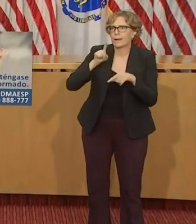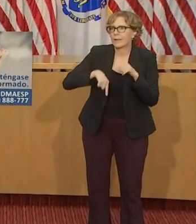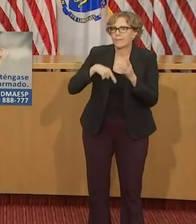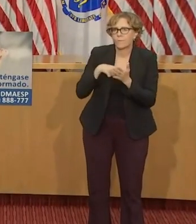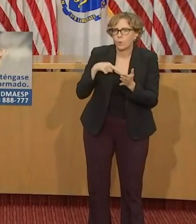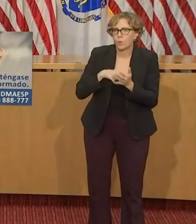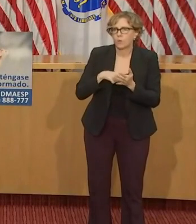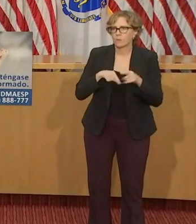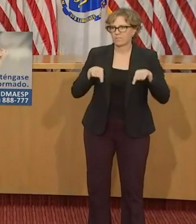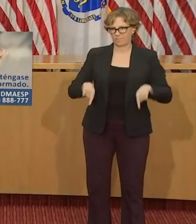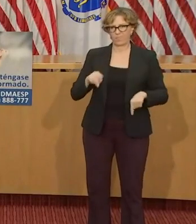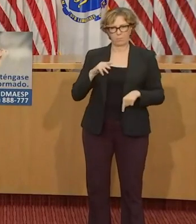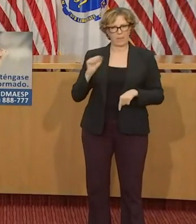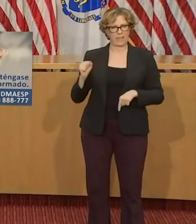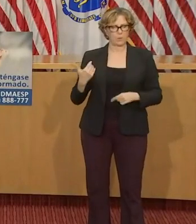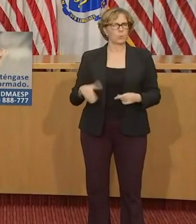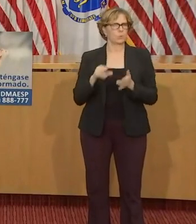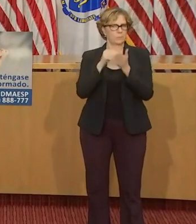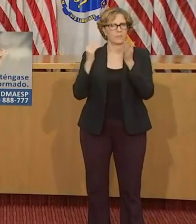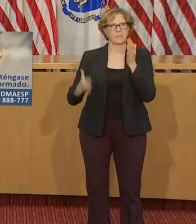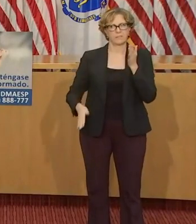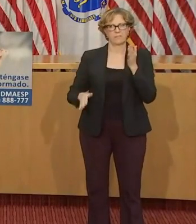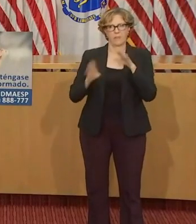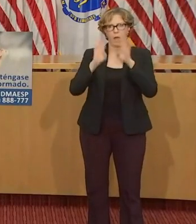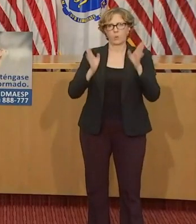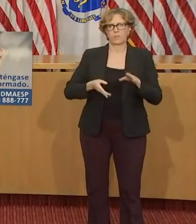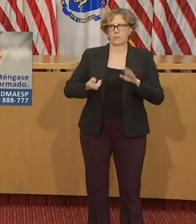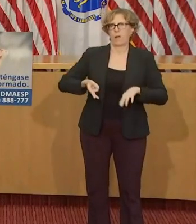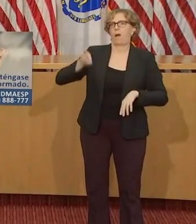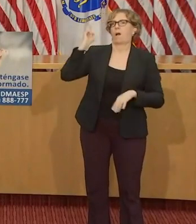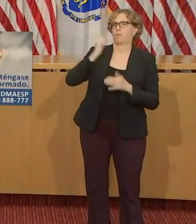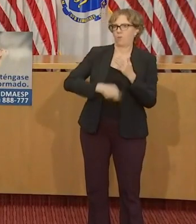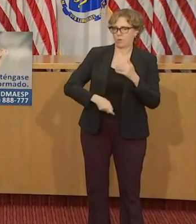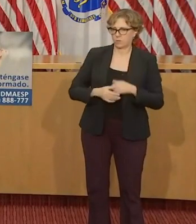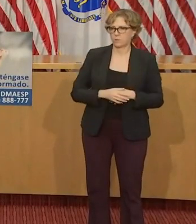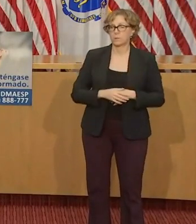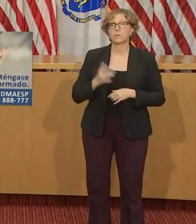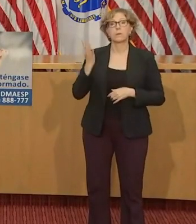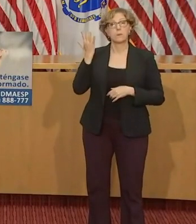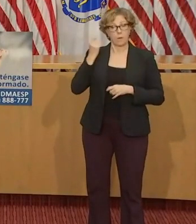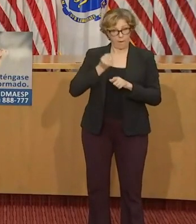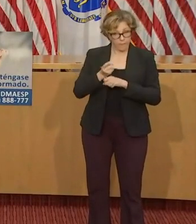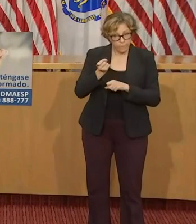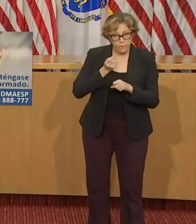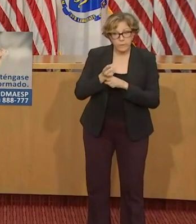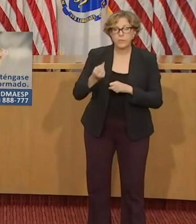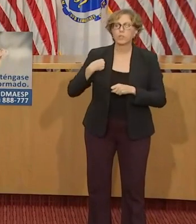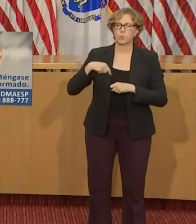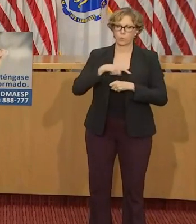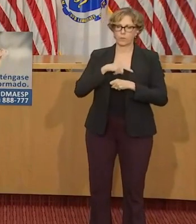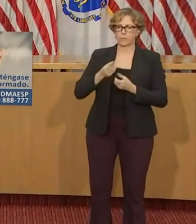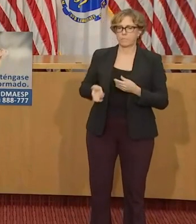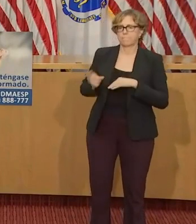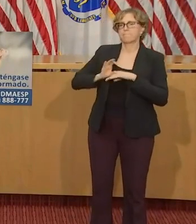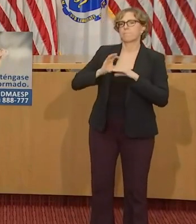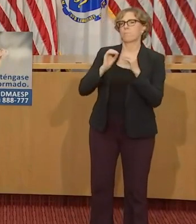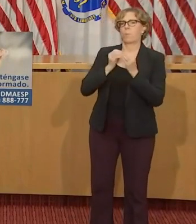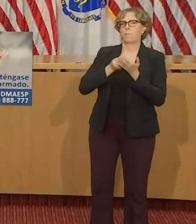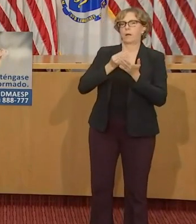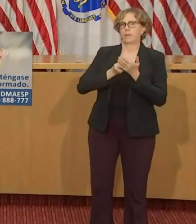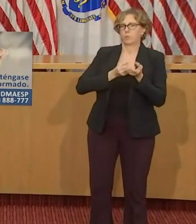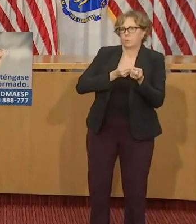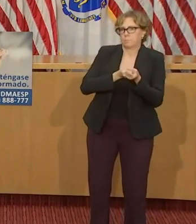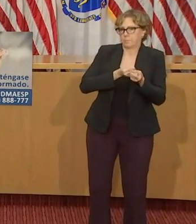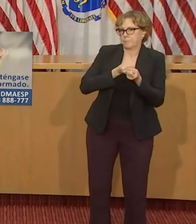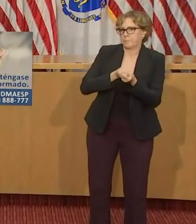to update you on case numbers, 1.9 positivity rate, percent positivity rate in the last 7-day average. 700